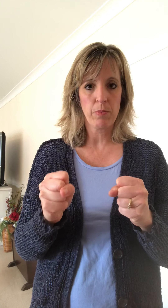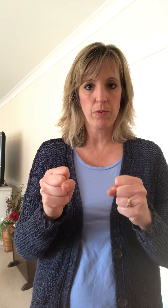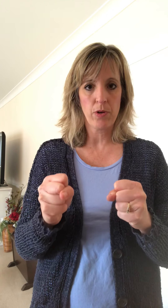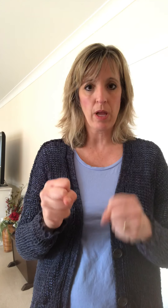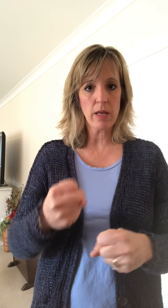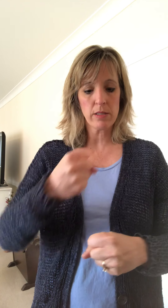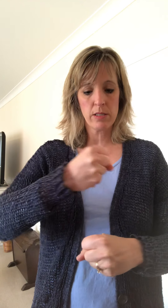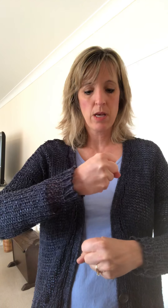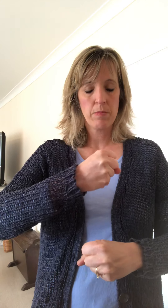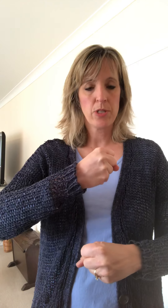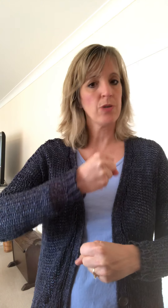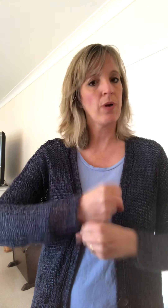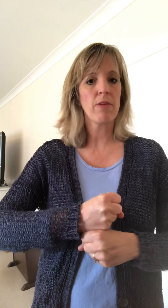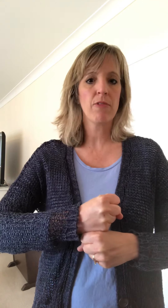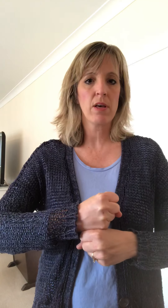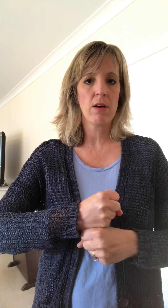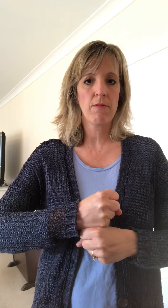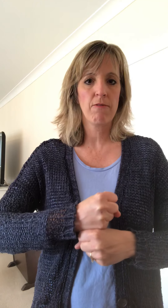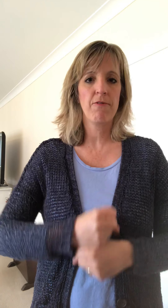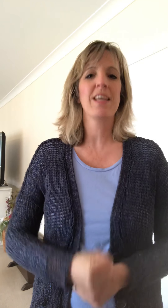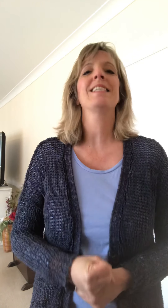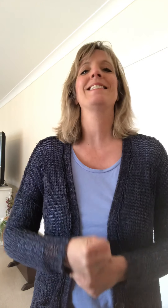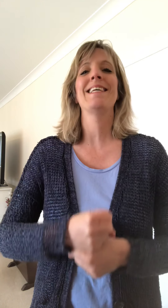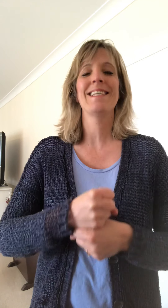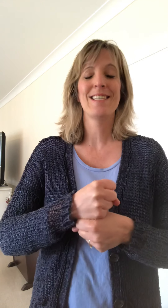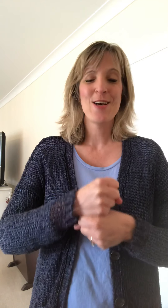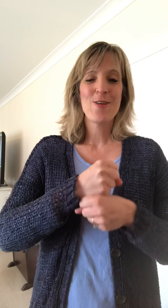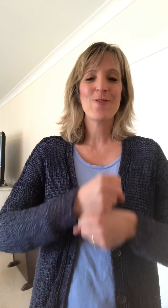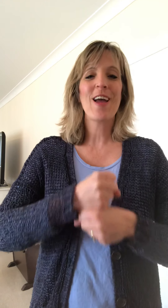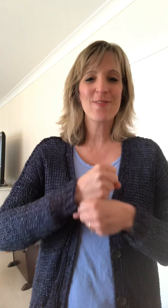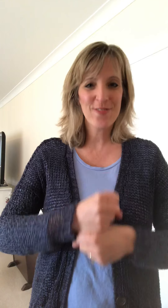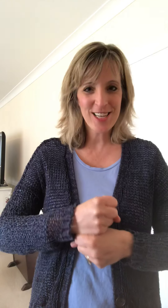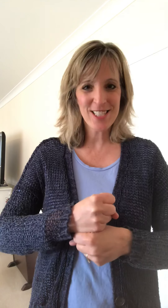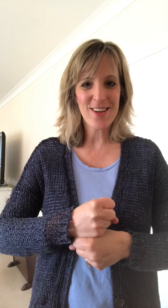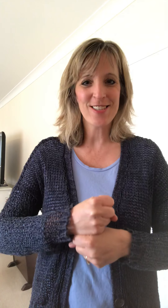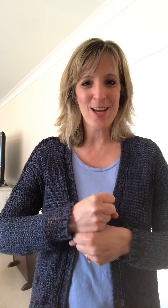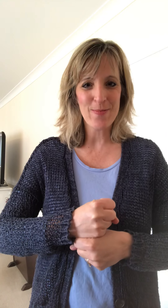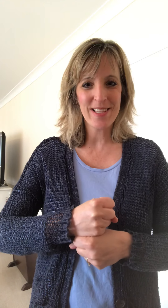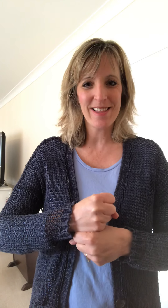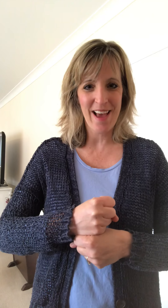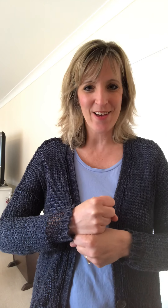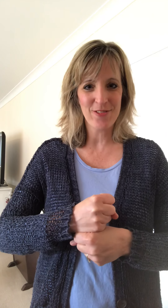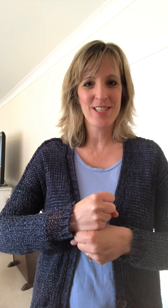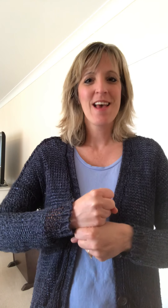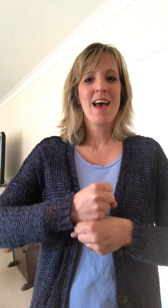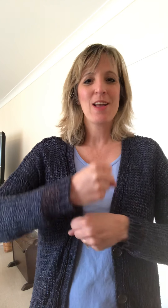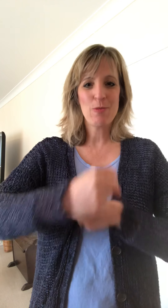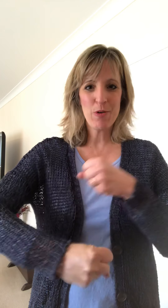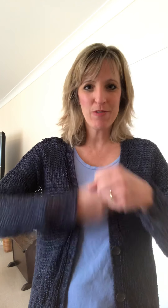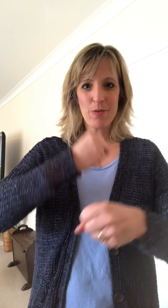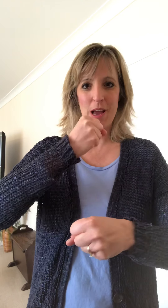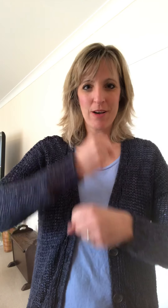both your hands. Put your right fist on top of the left, and you move it